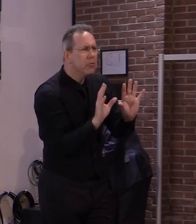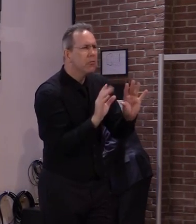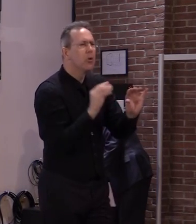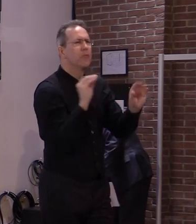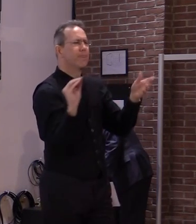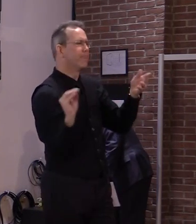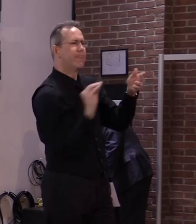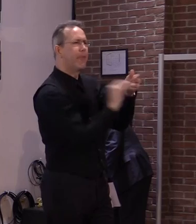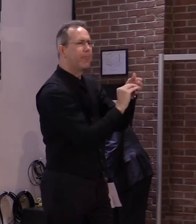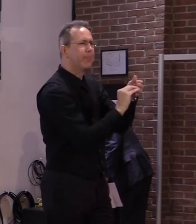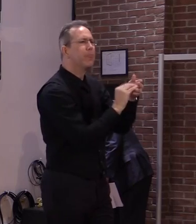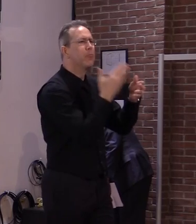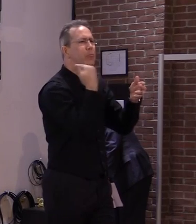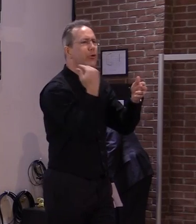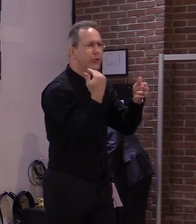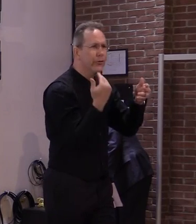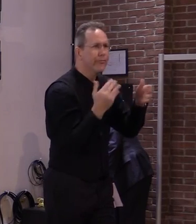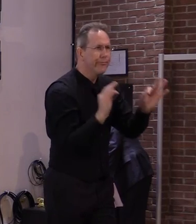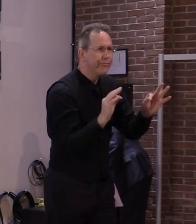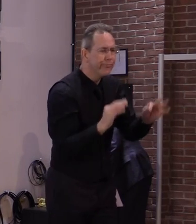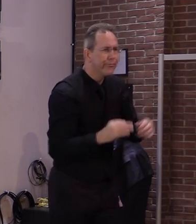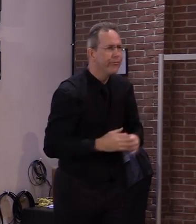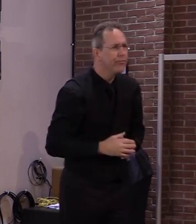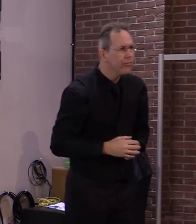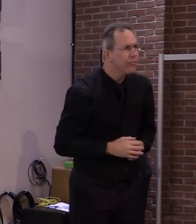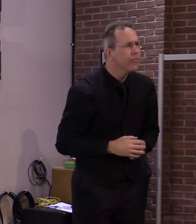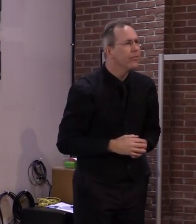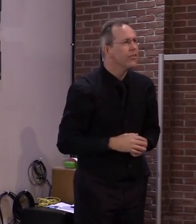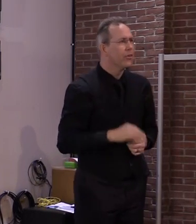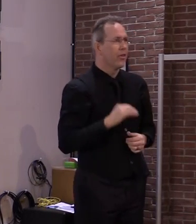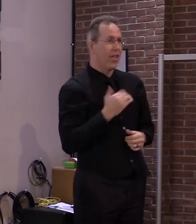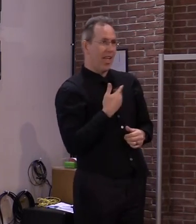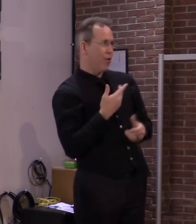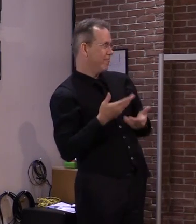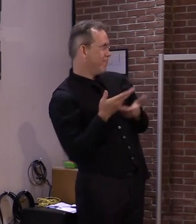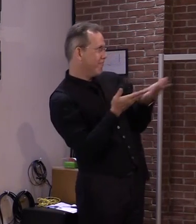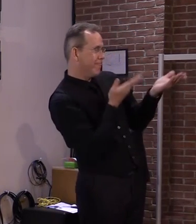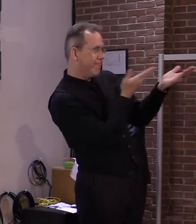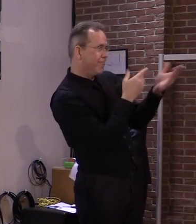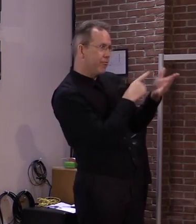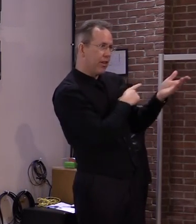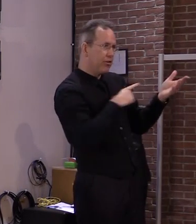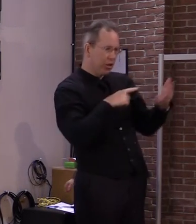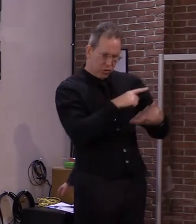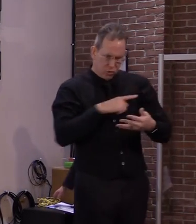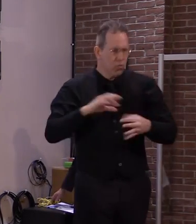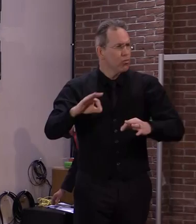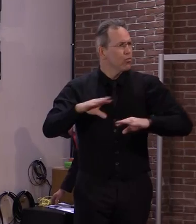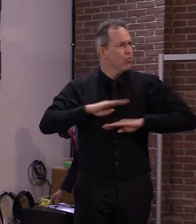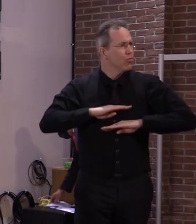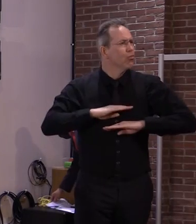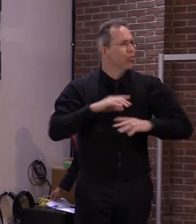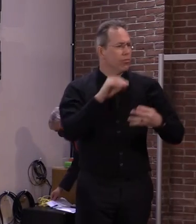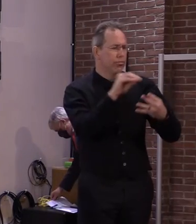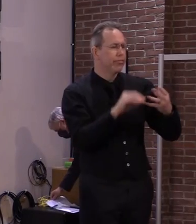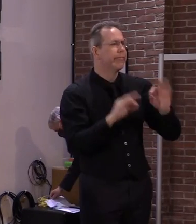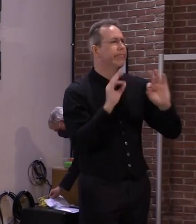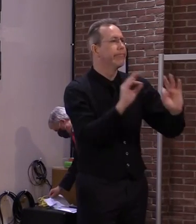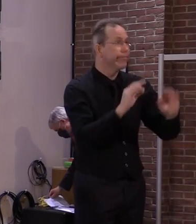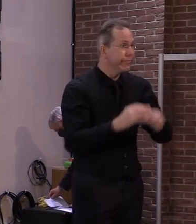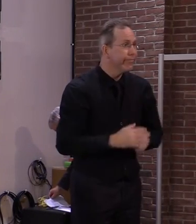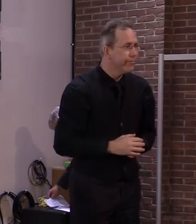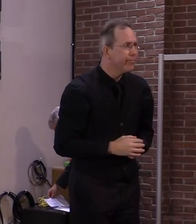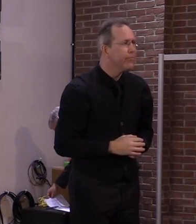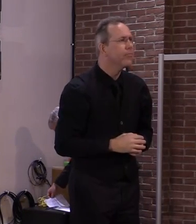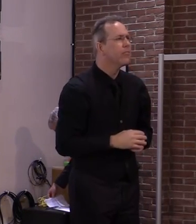went. So that's our proposal. That's great news, as well as the other pieces. They decided to move forward with, like, the state